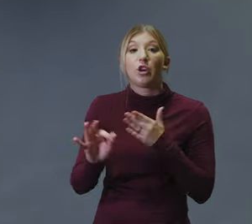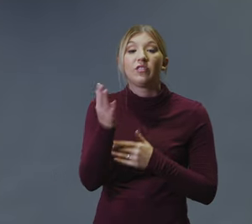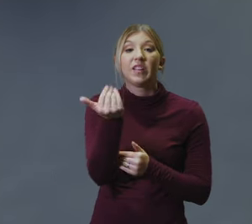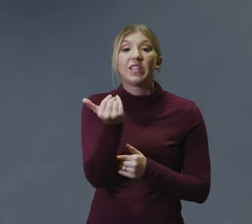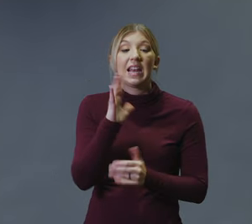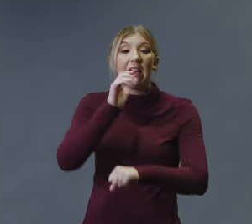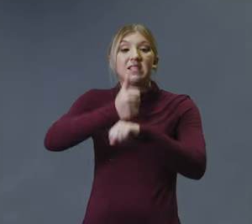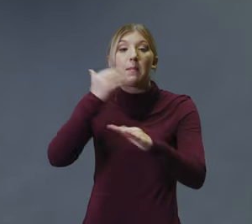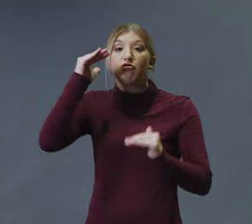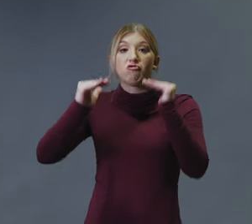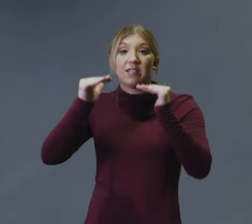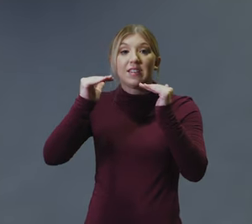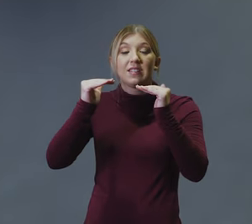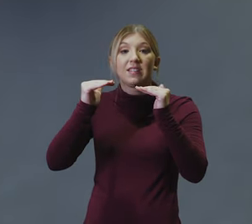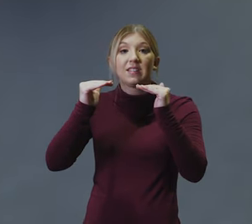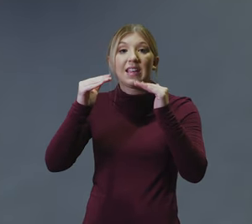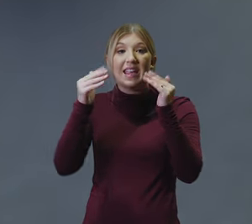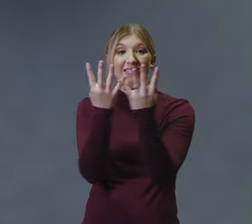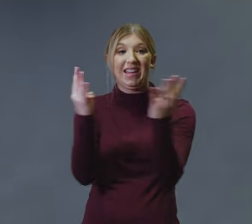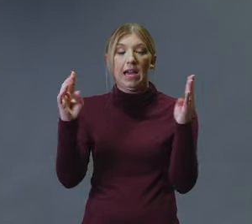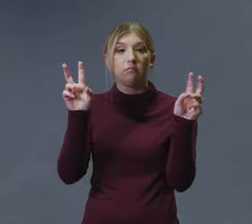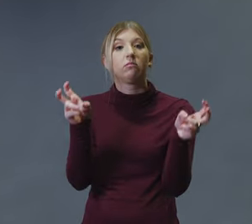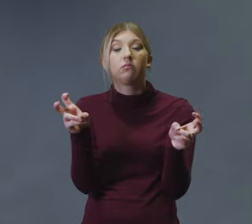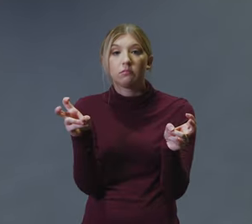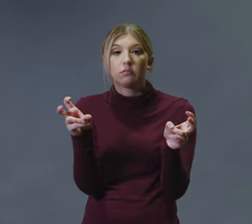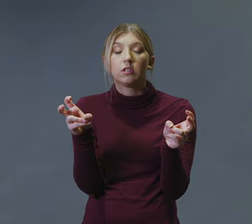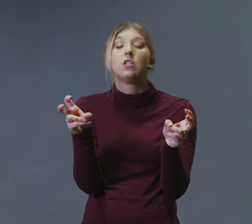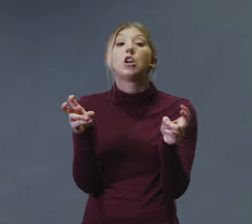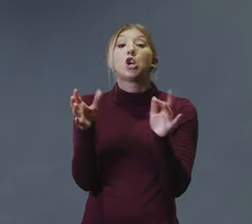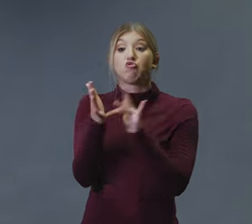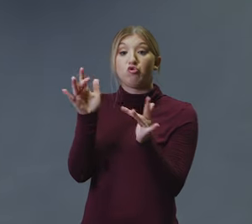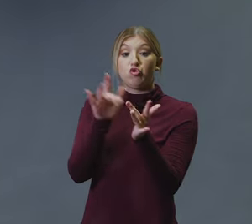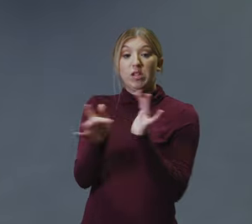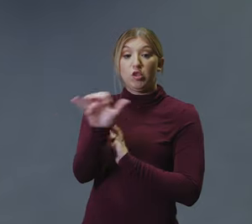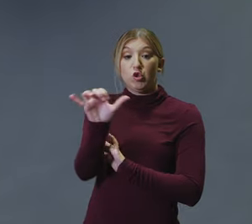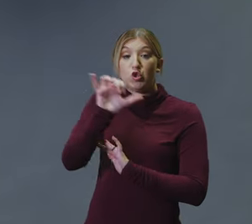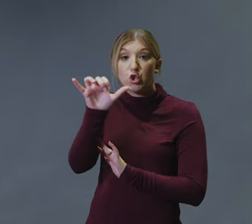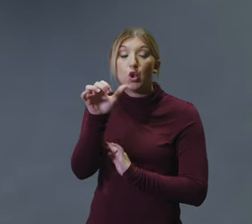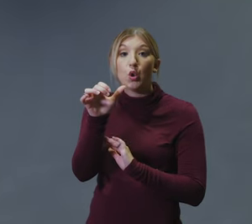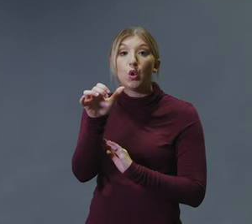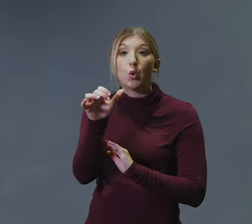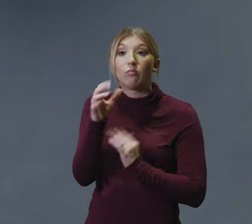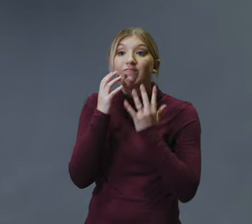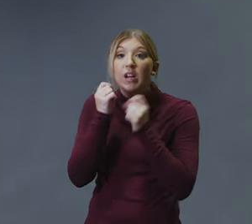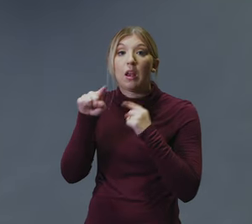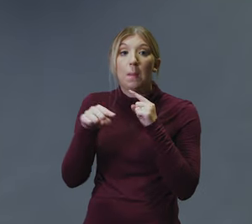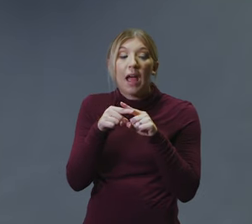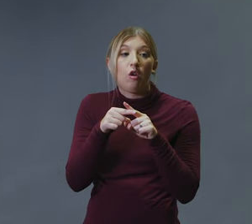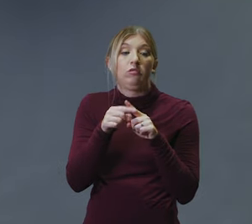establish justice in the gate. You see, Jesus too was equally concerned about justice and treating people